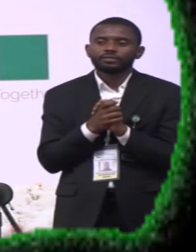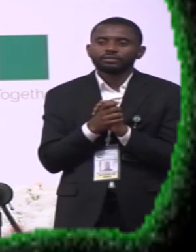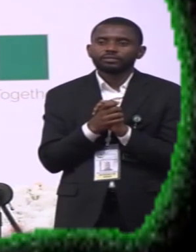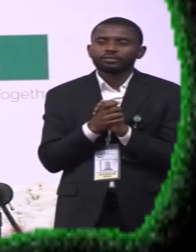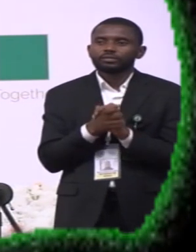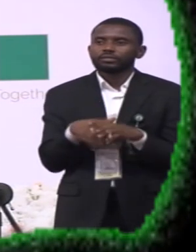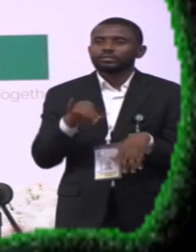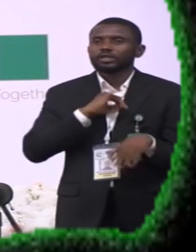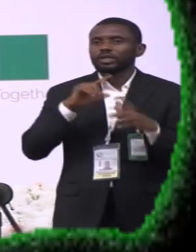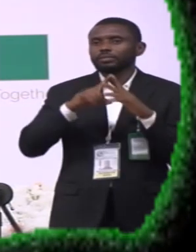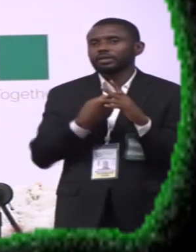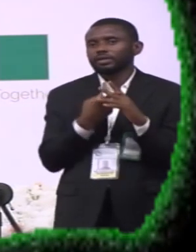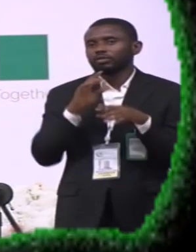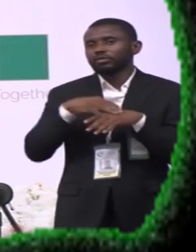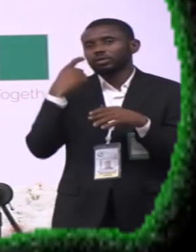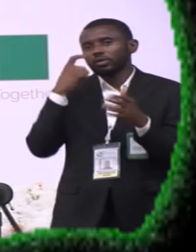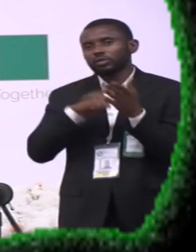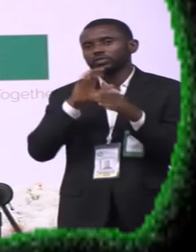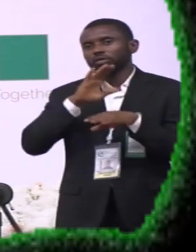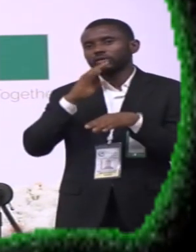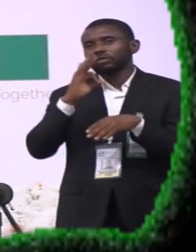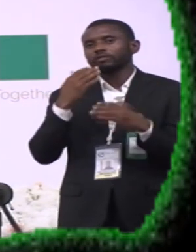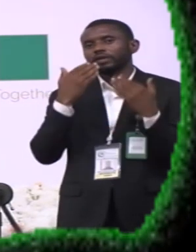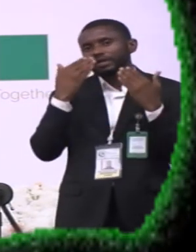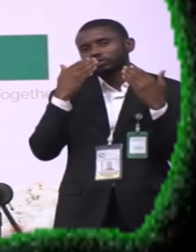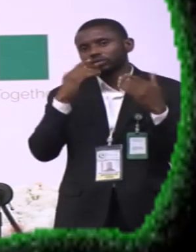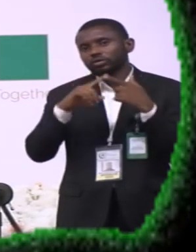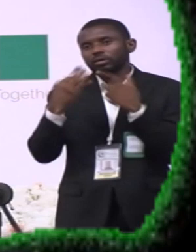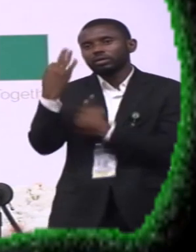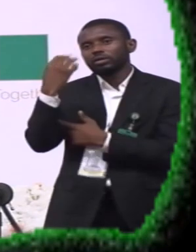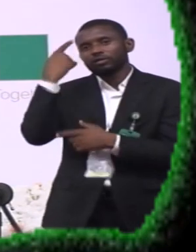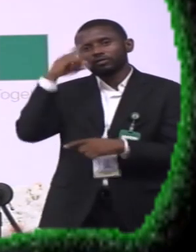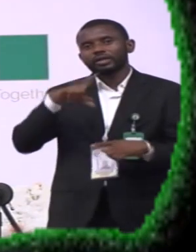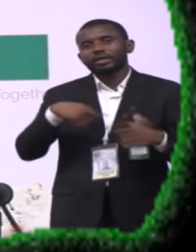I begin on the note of gratitude to Almighty Allah for the life